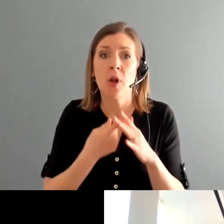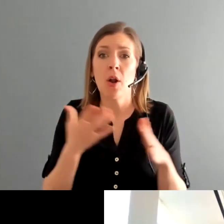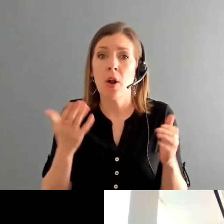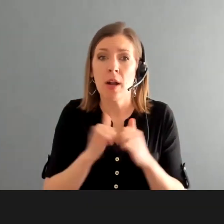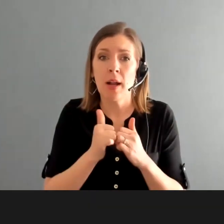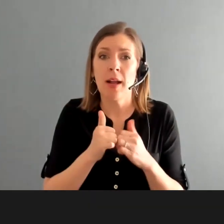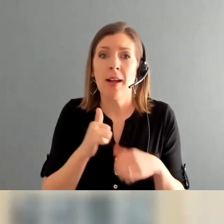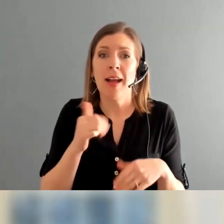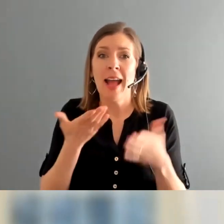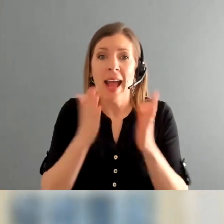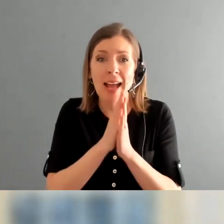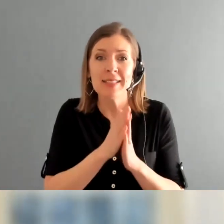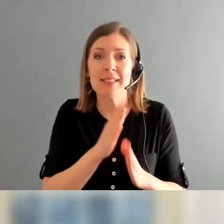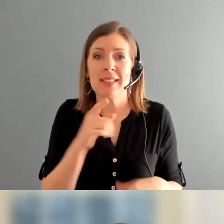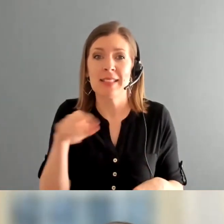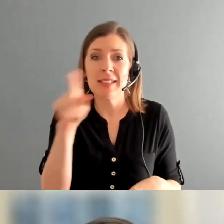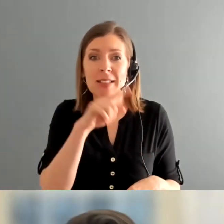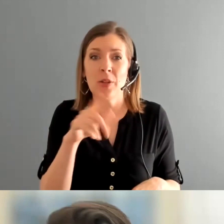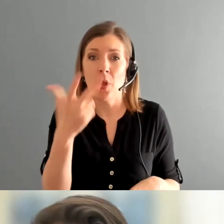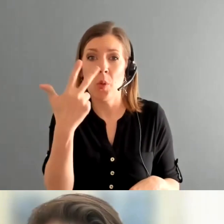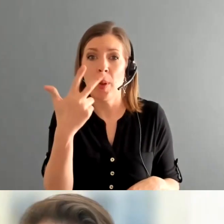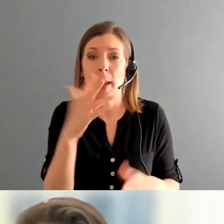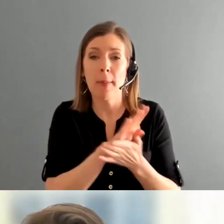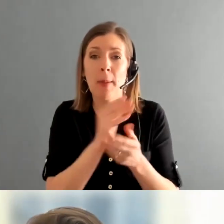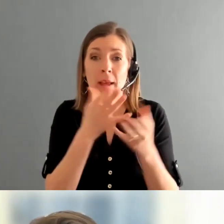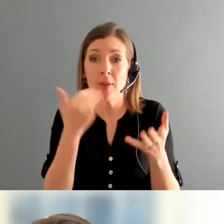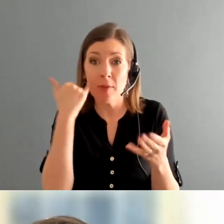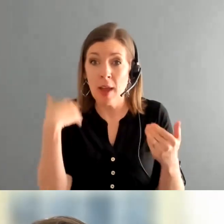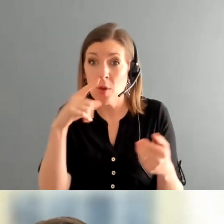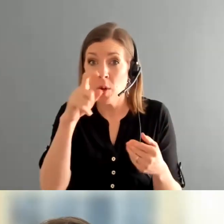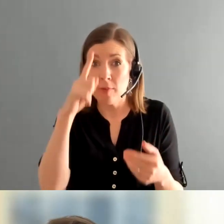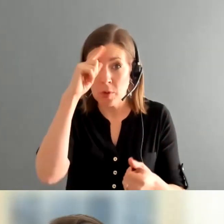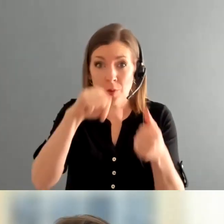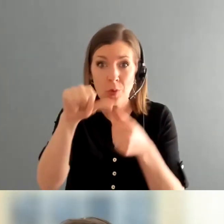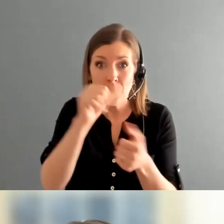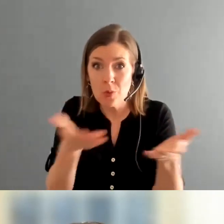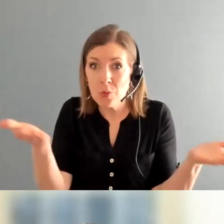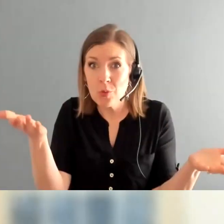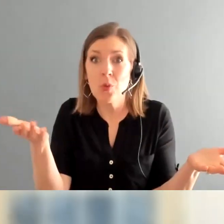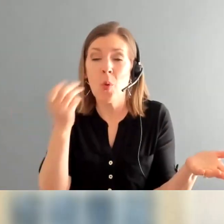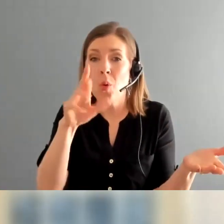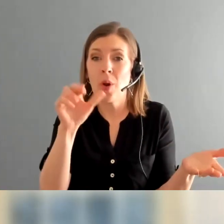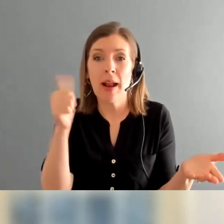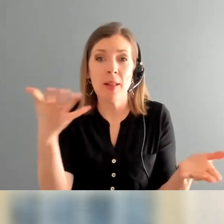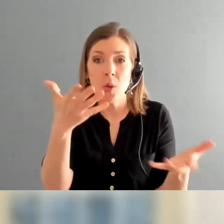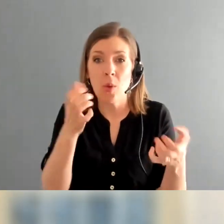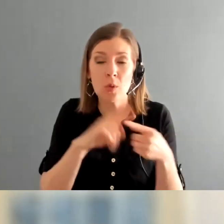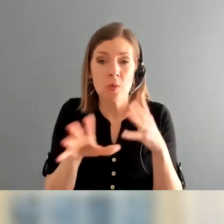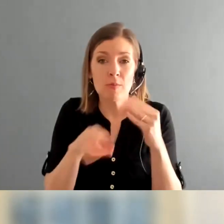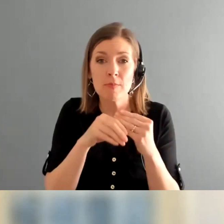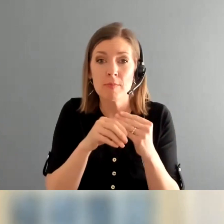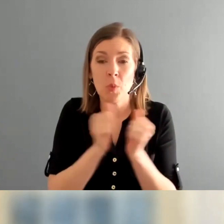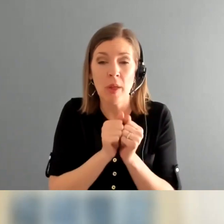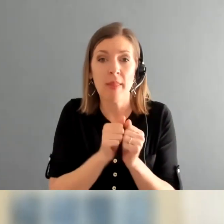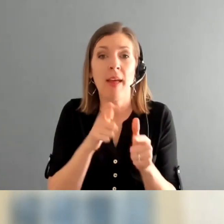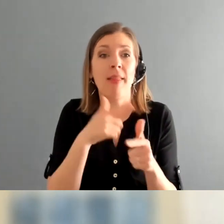by asking the three paper givers if you have questions for one another or anything that you'd like to follow up on. And